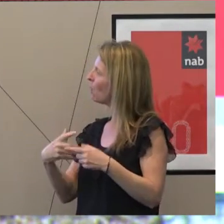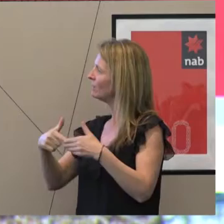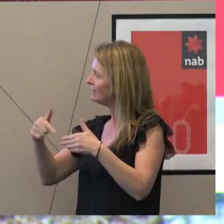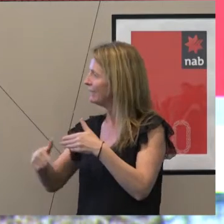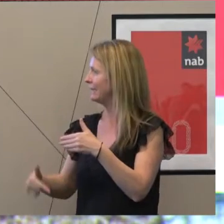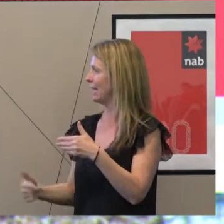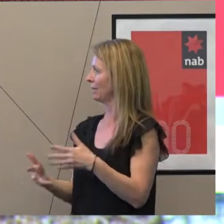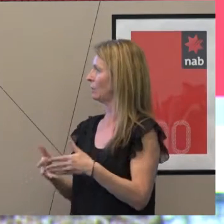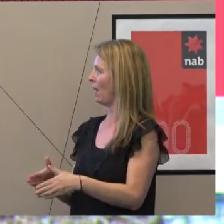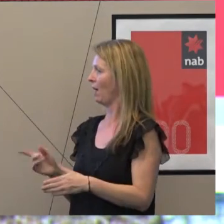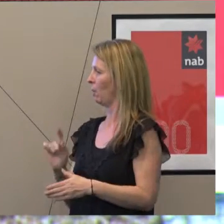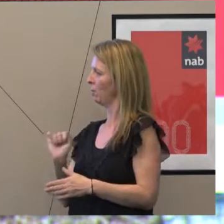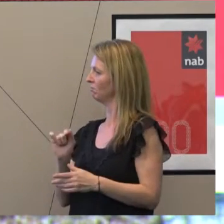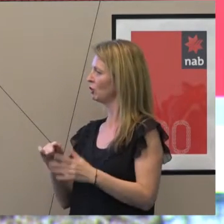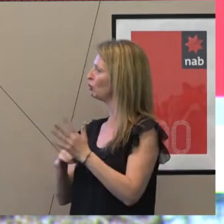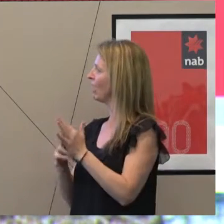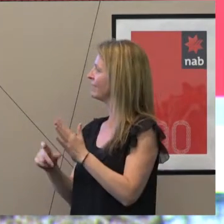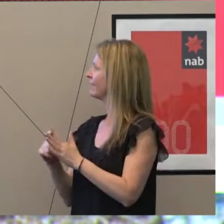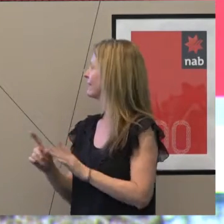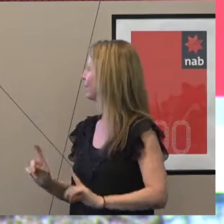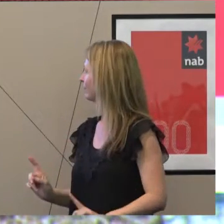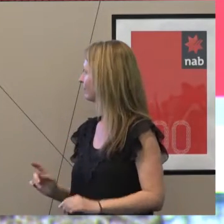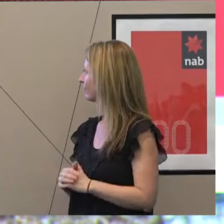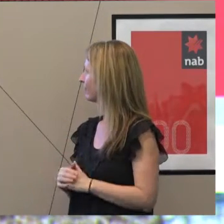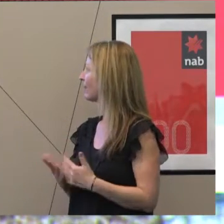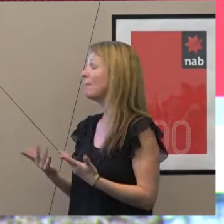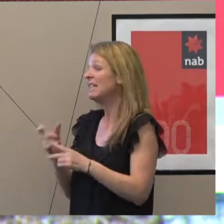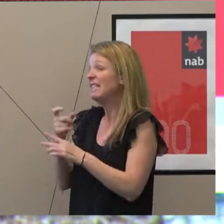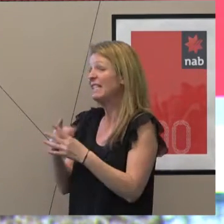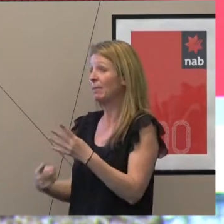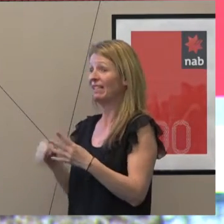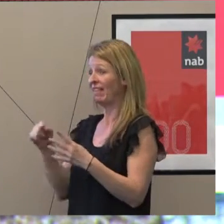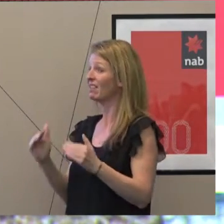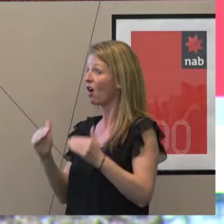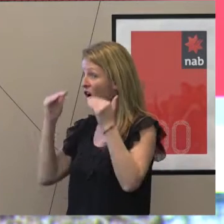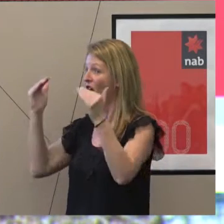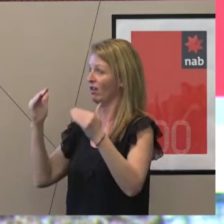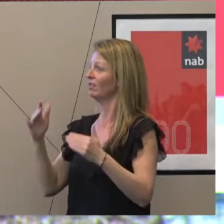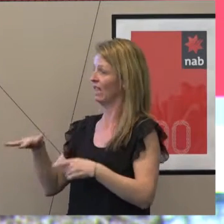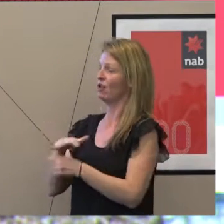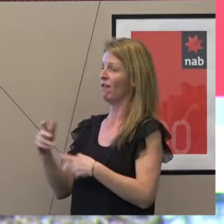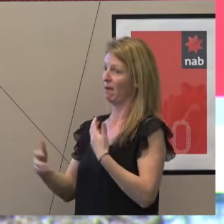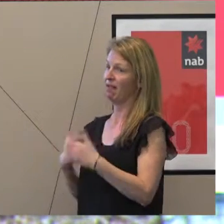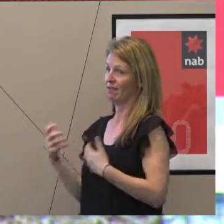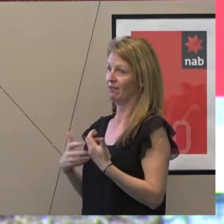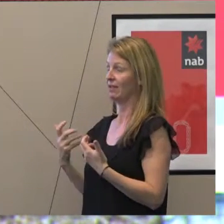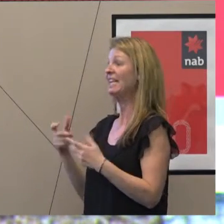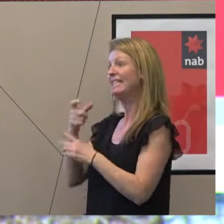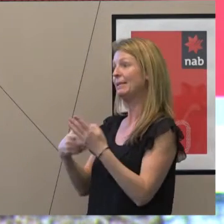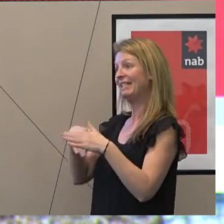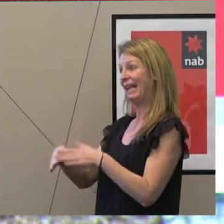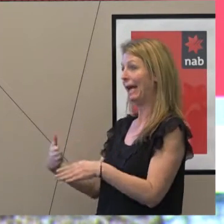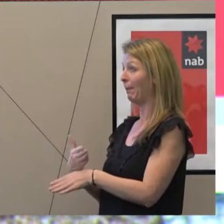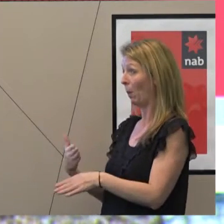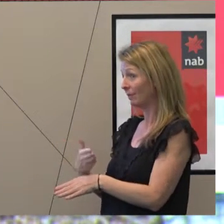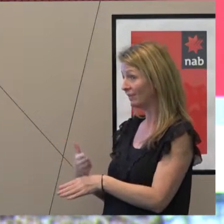way what those trends tell us. I mean, our disability is the highest area of complaint for us. Disability in employment